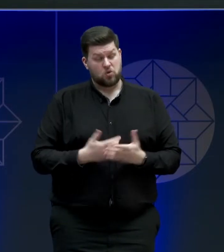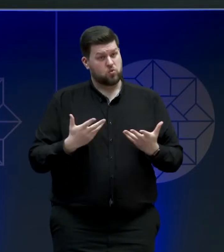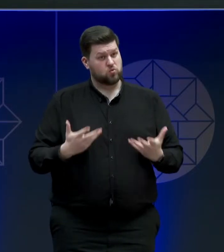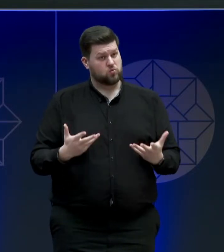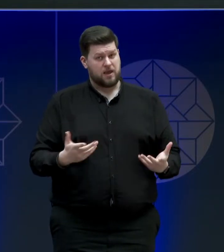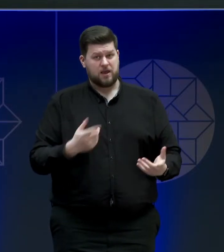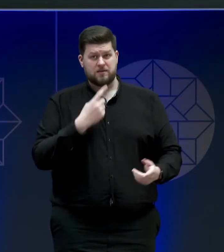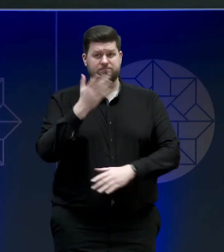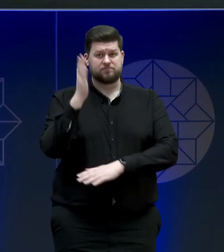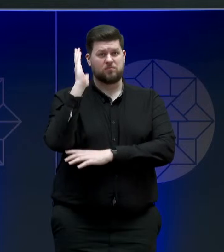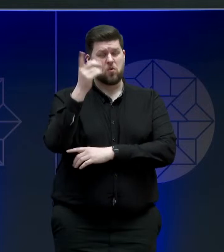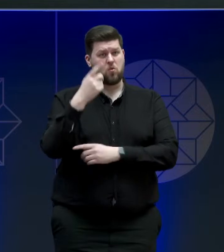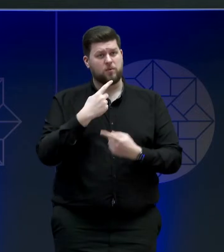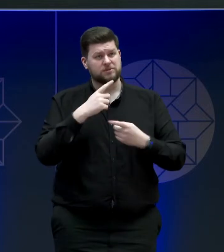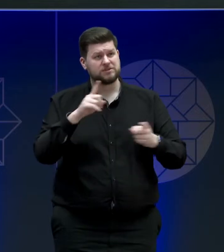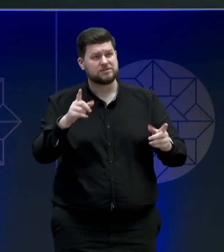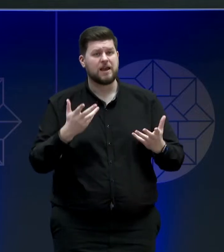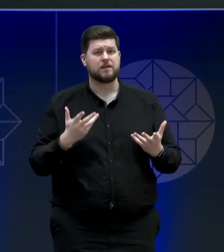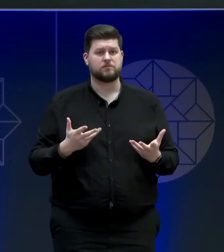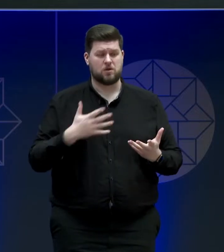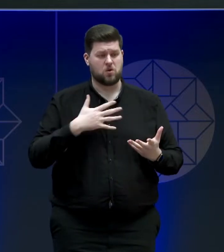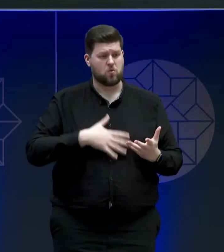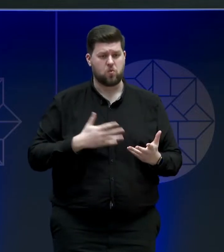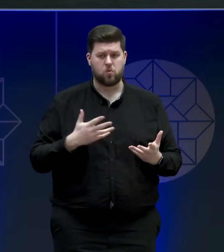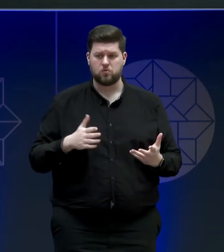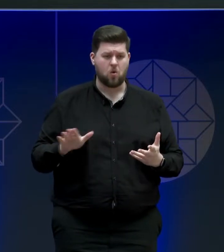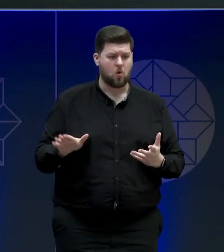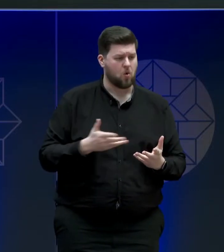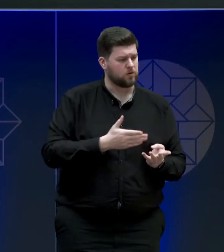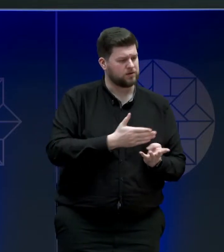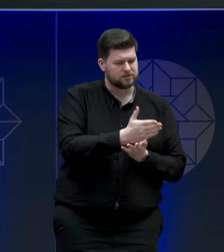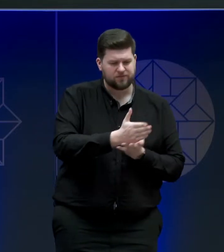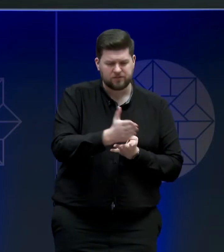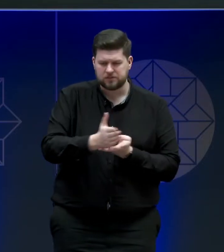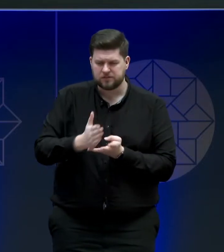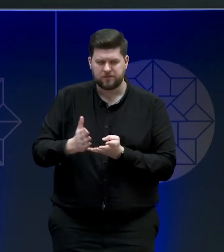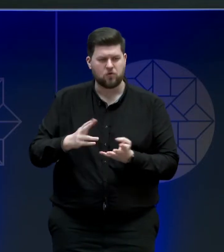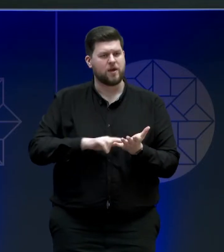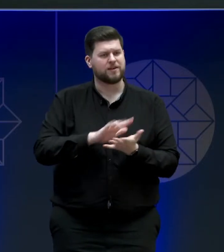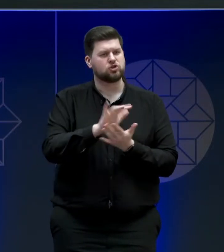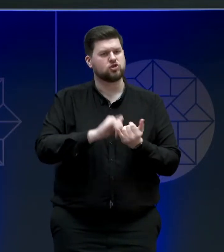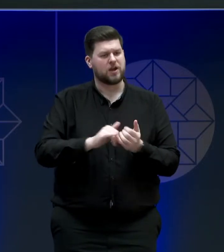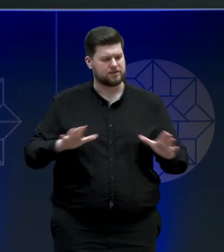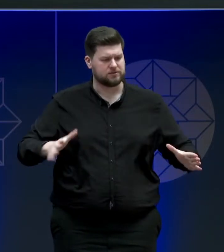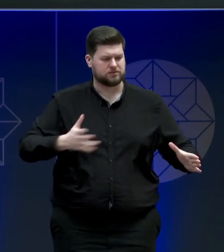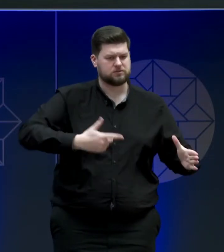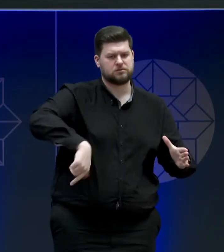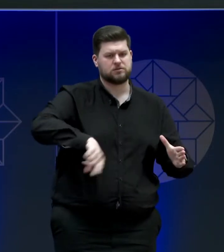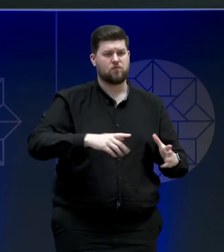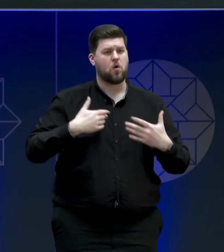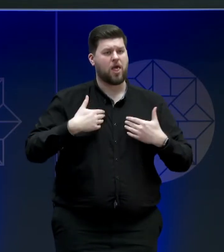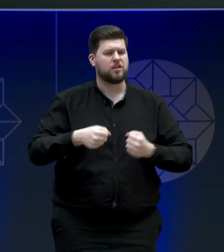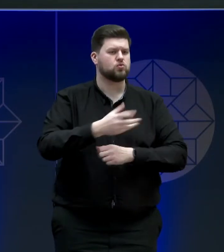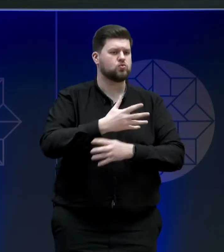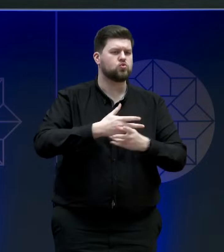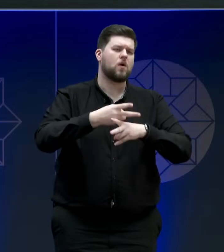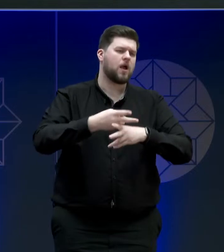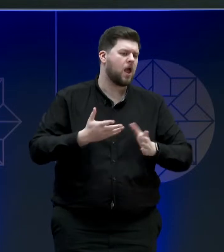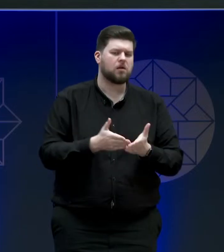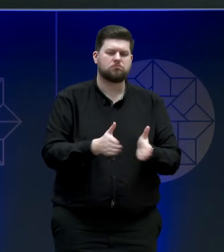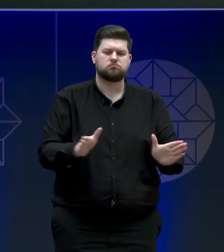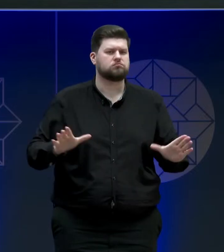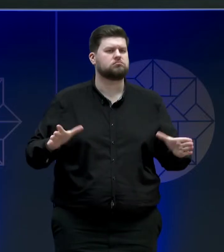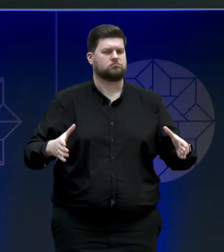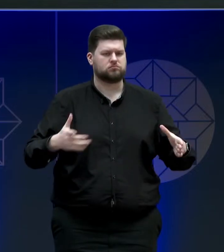Gordon, is a mobilisation of all of the different components of the health and social care system, where I'm